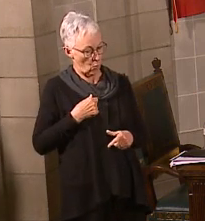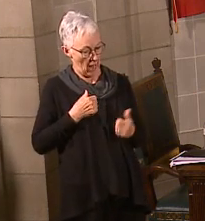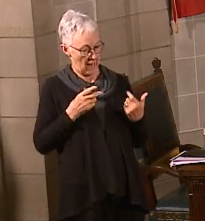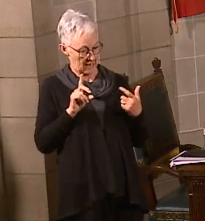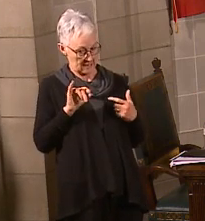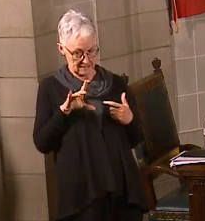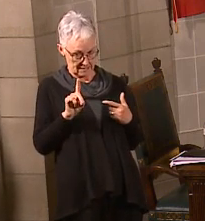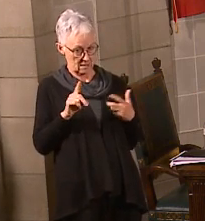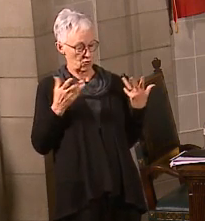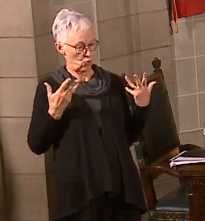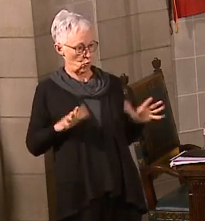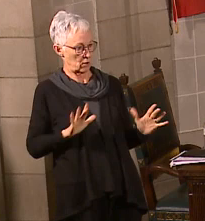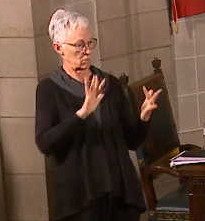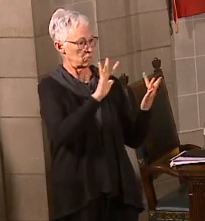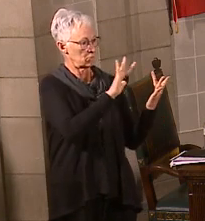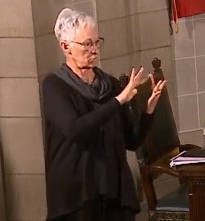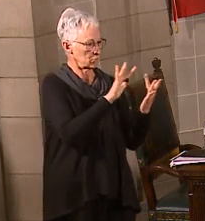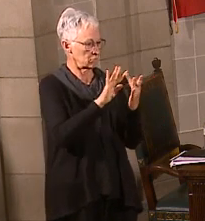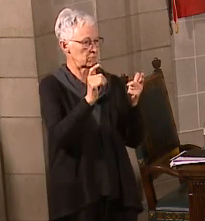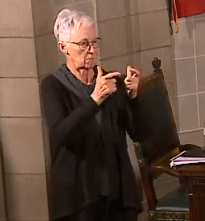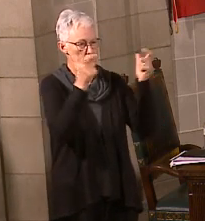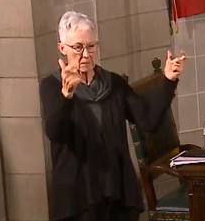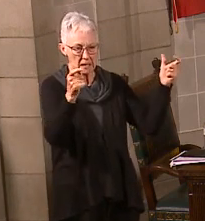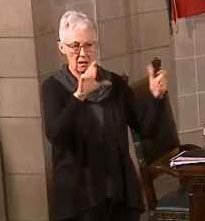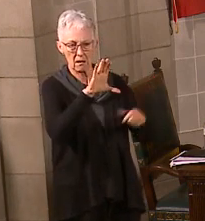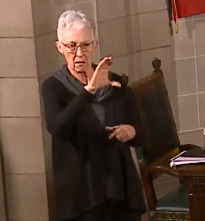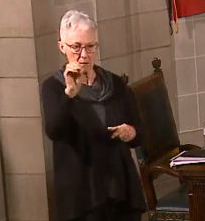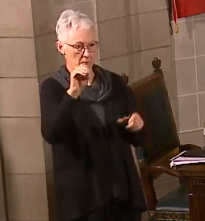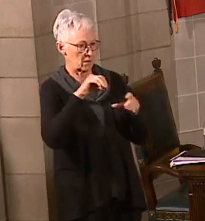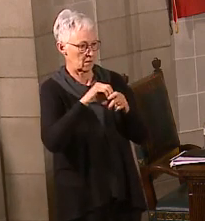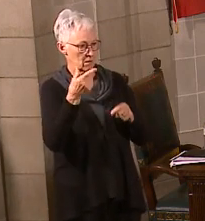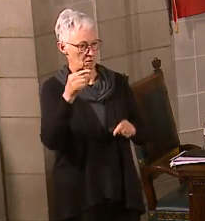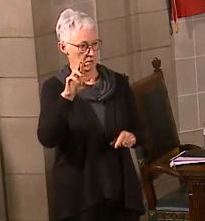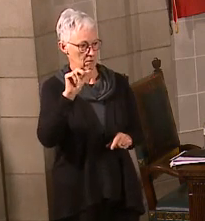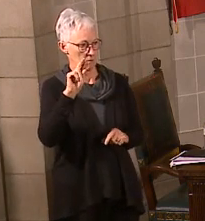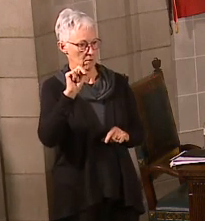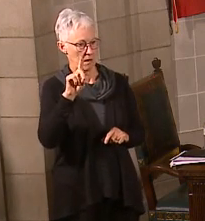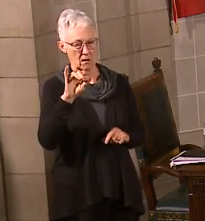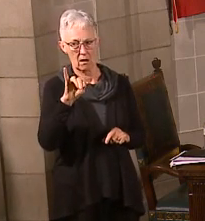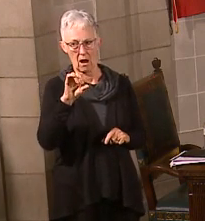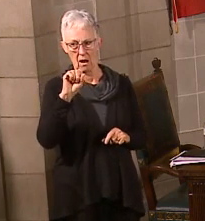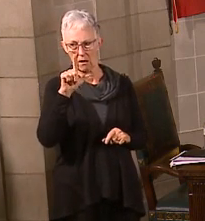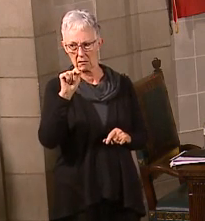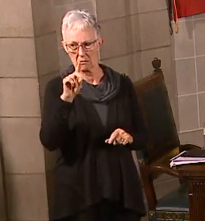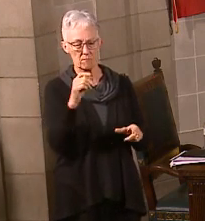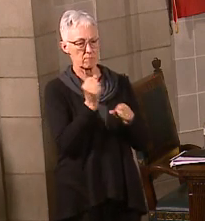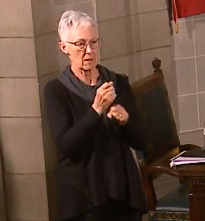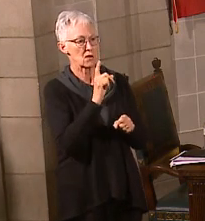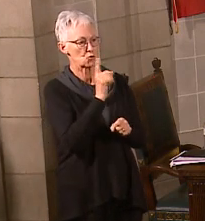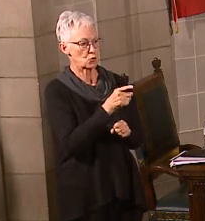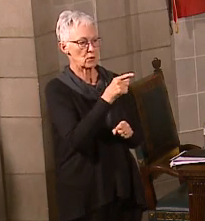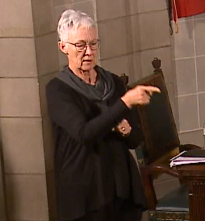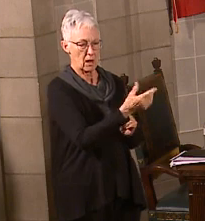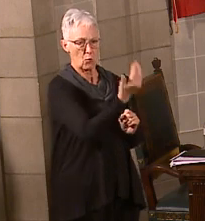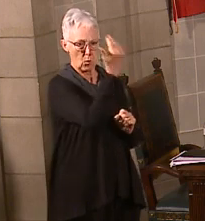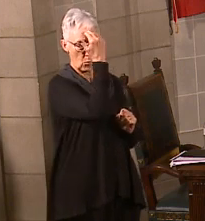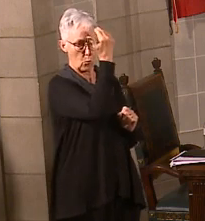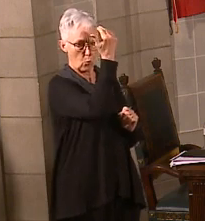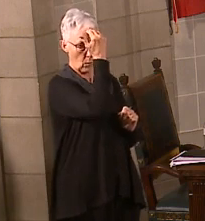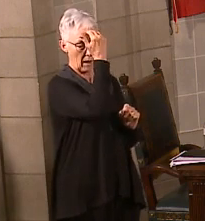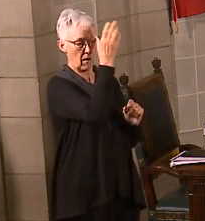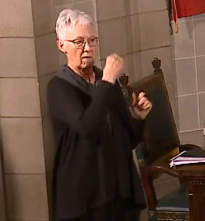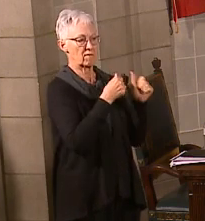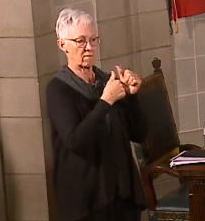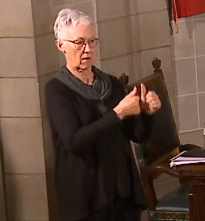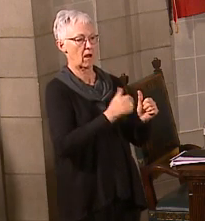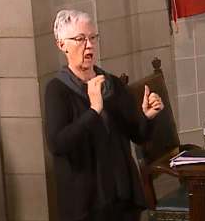were taking steps to be able to implement social distancing, just kind of a follow-up with that. So we wanted to make sure they were all doing that and encourage